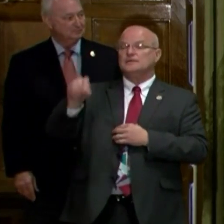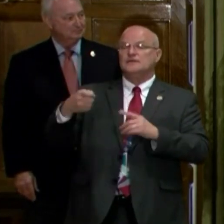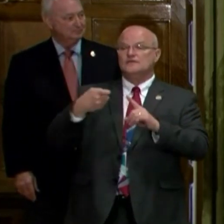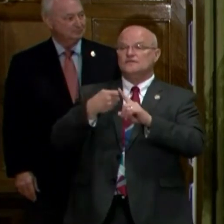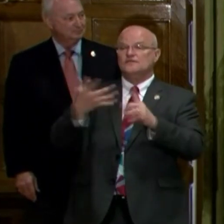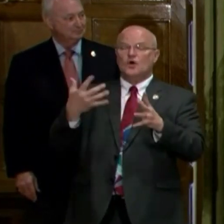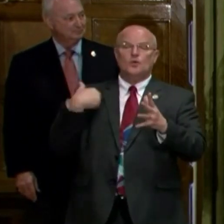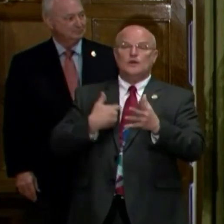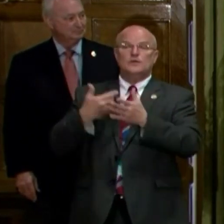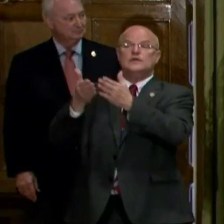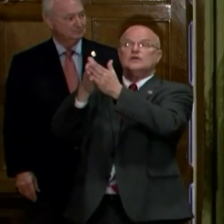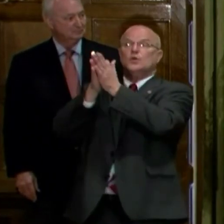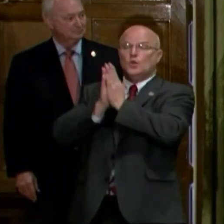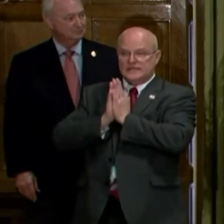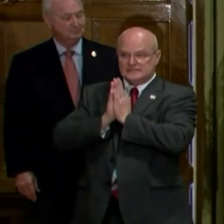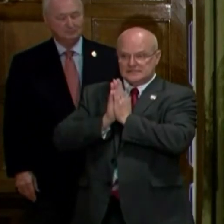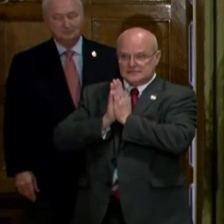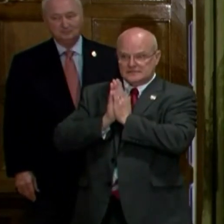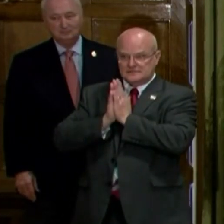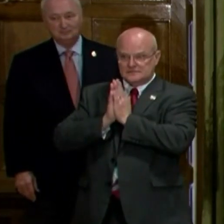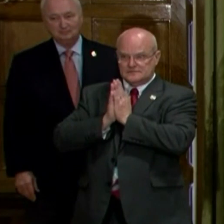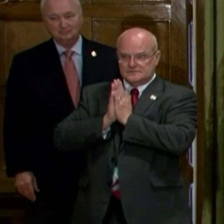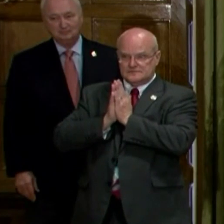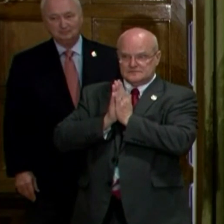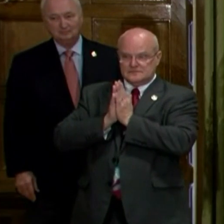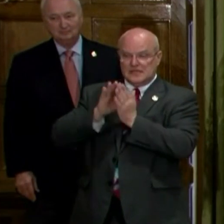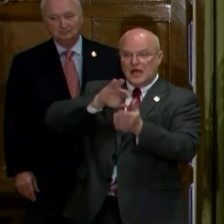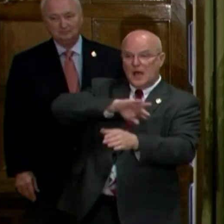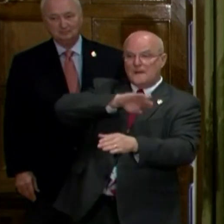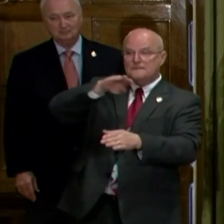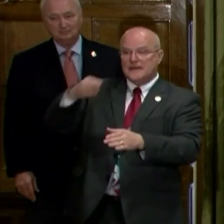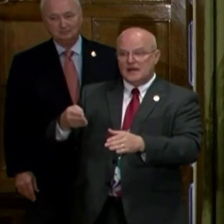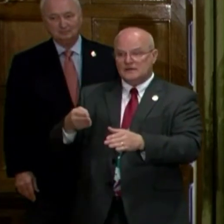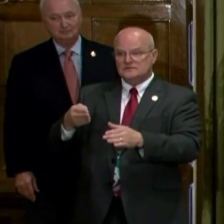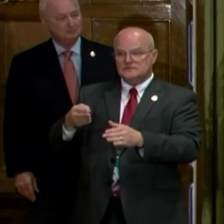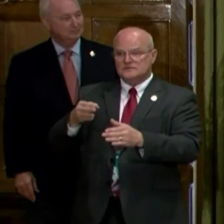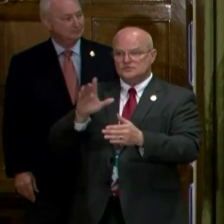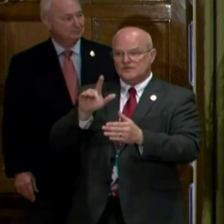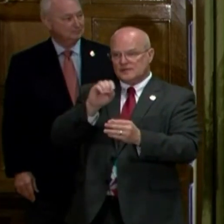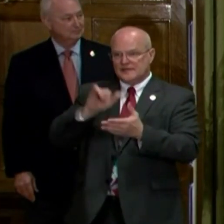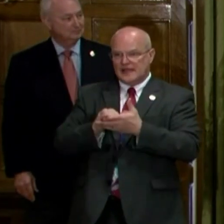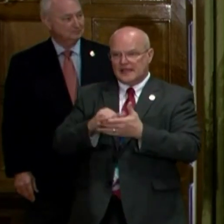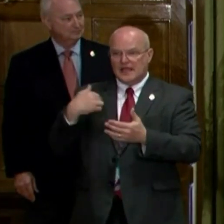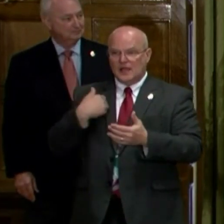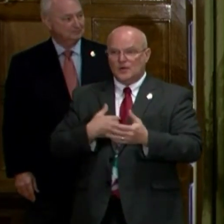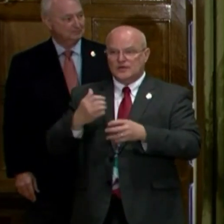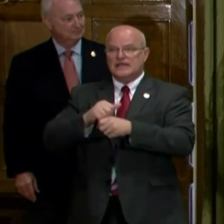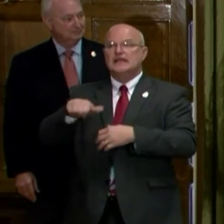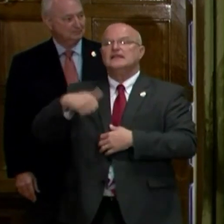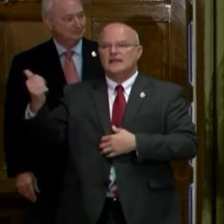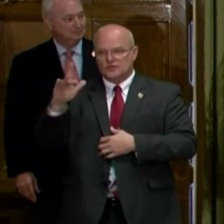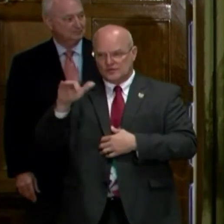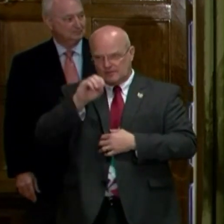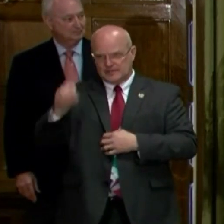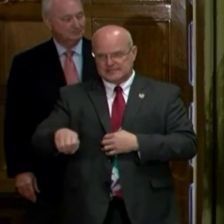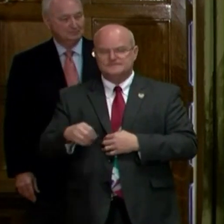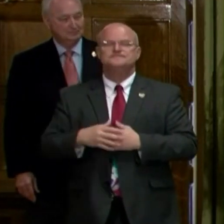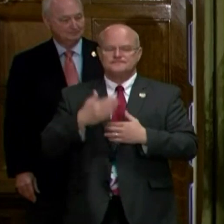25% of what we requested. So it's an amount we requested, it's 25% of that, and then we will get another. That's